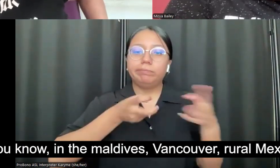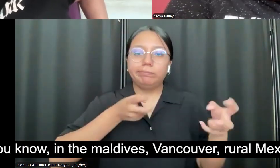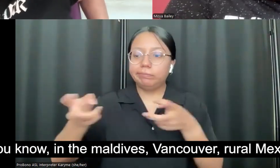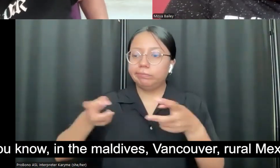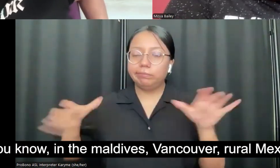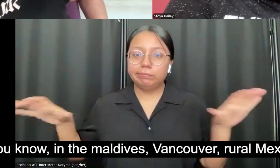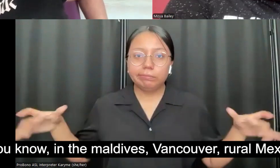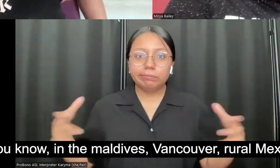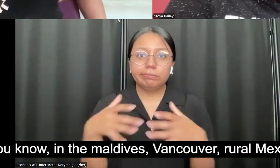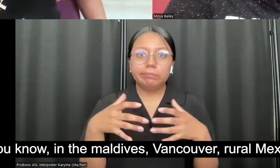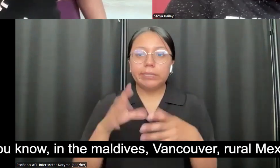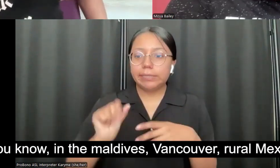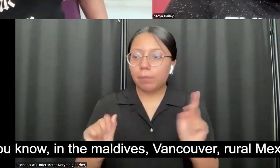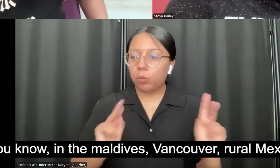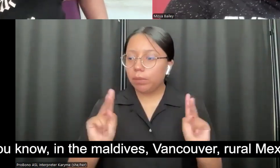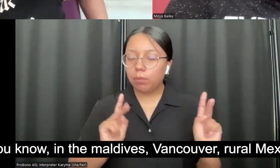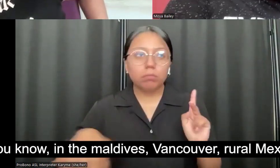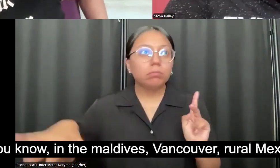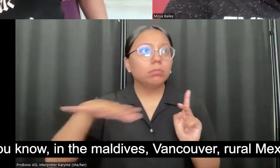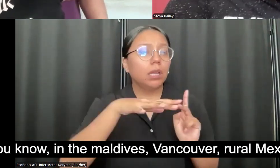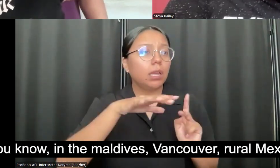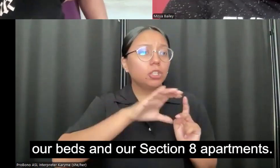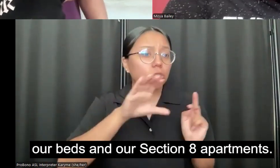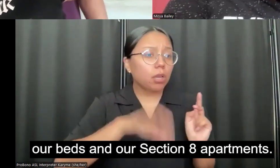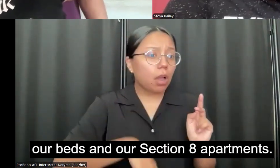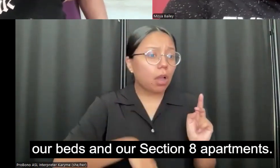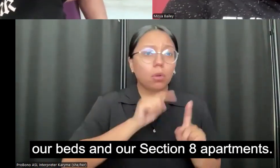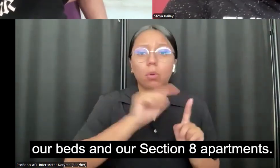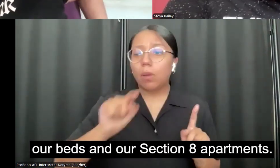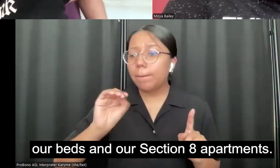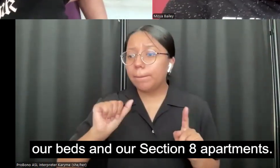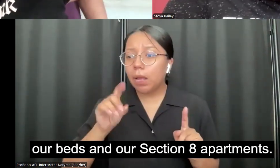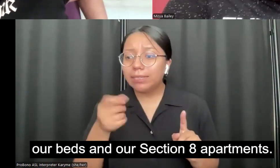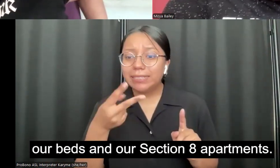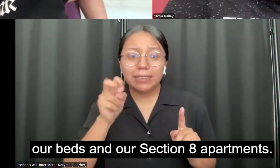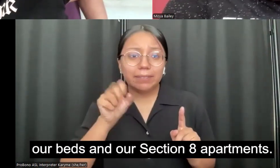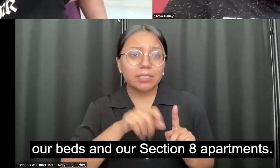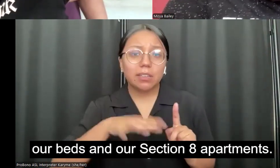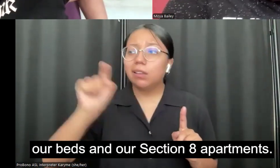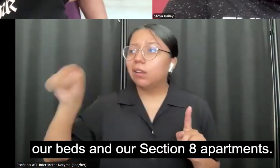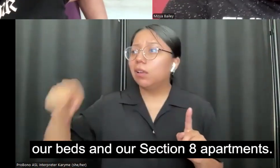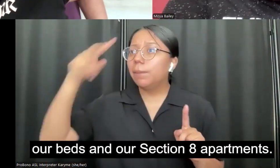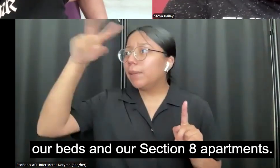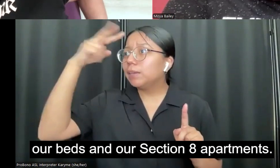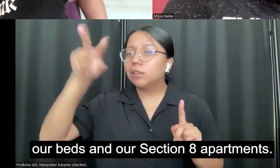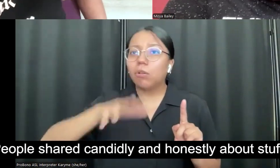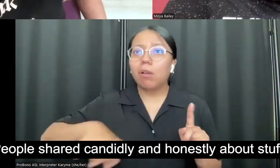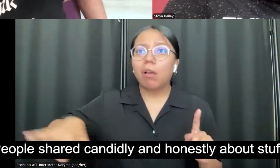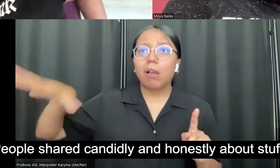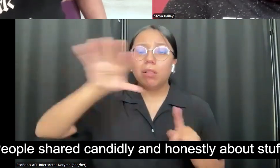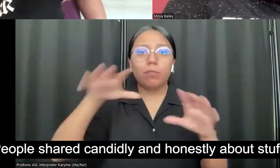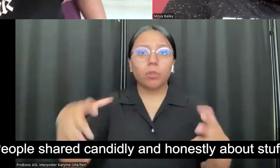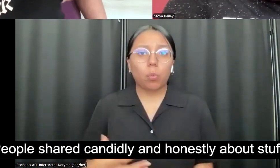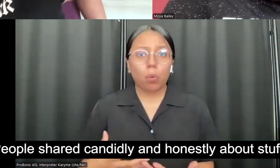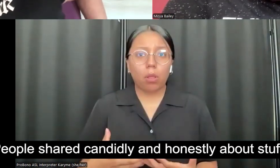Maldives, in Vancouver, in Chicago, in rural New Mexico, in our beds and our Section 8 apartments, and people